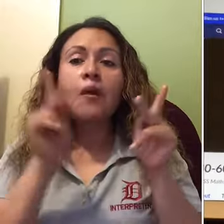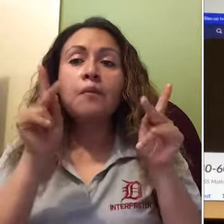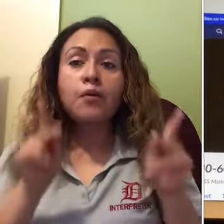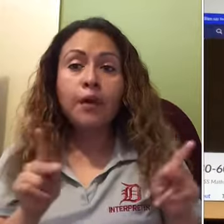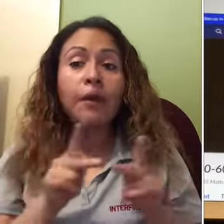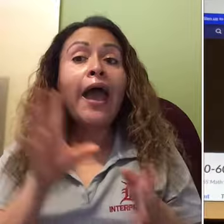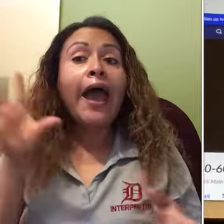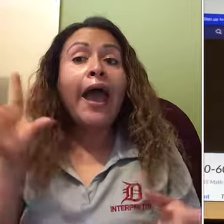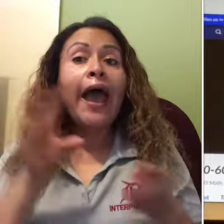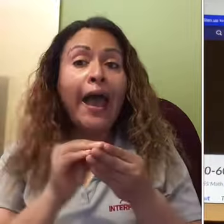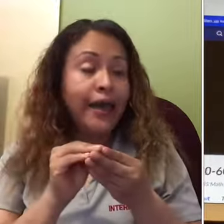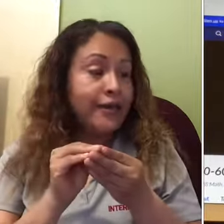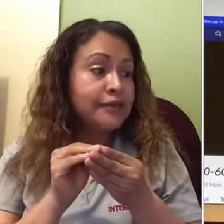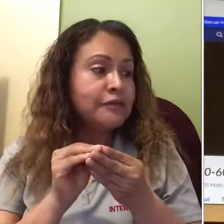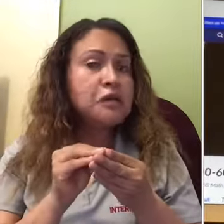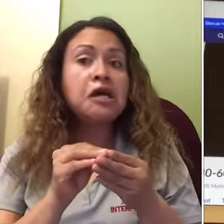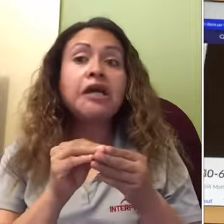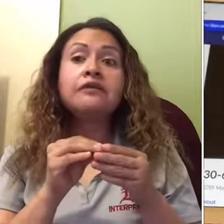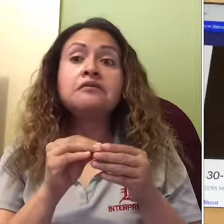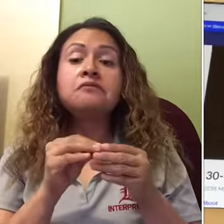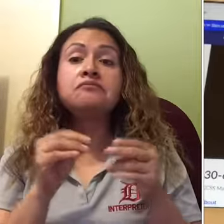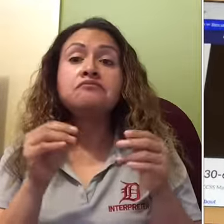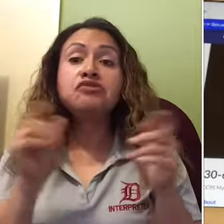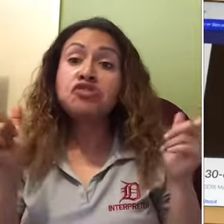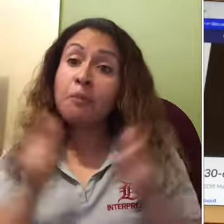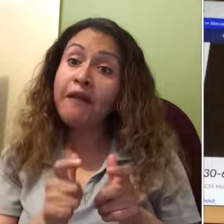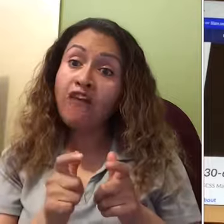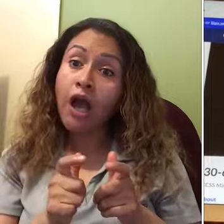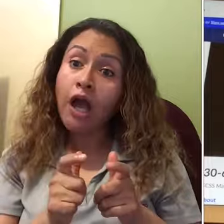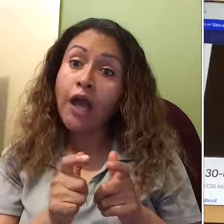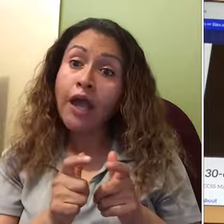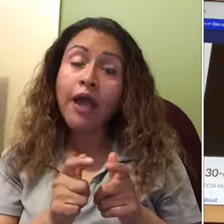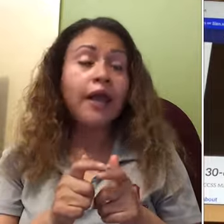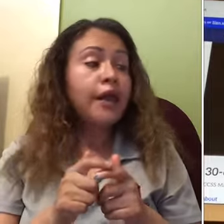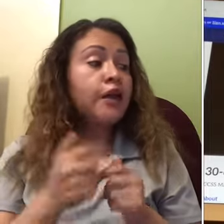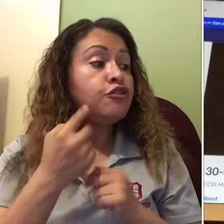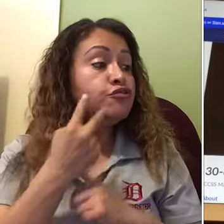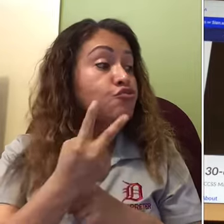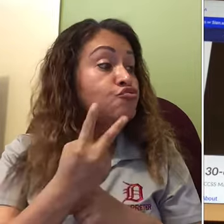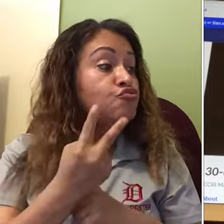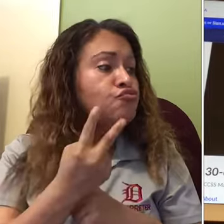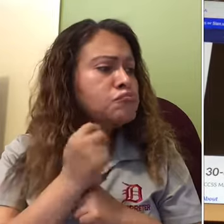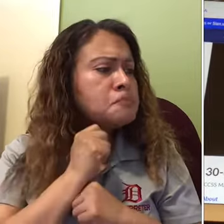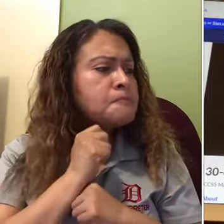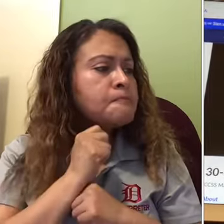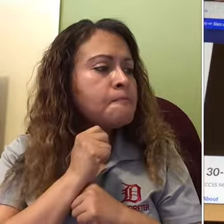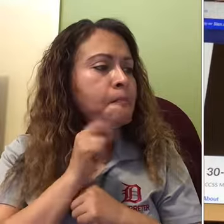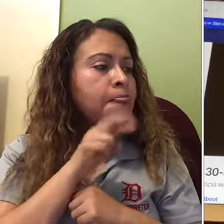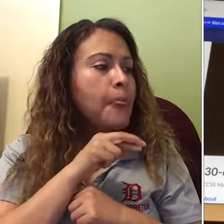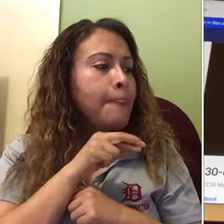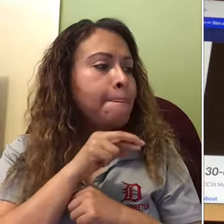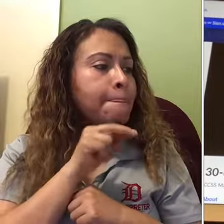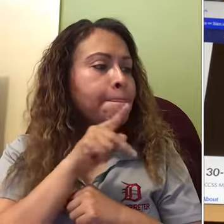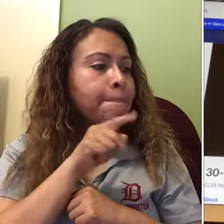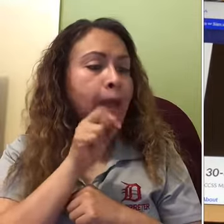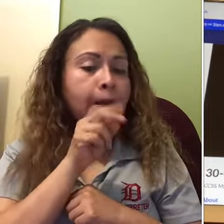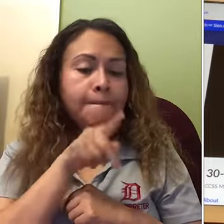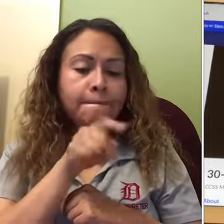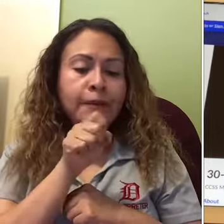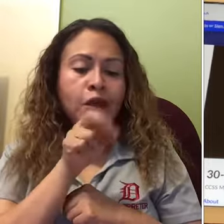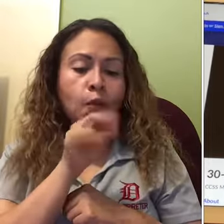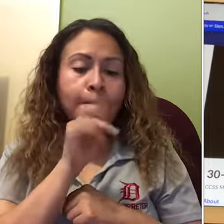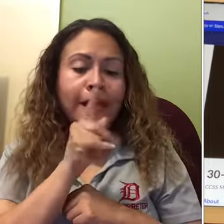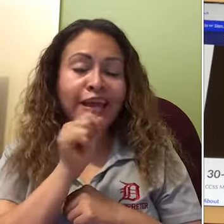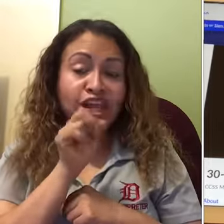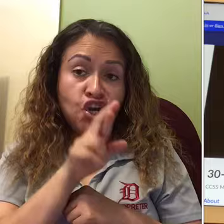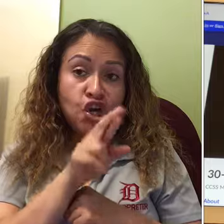We just have to add these things up and simplify it. So it's going to be 2, so perimeter of triangle